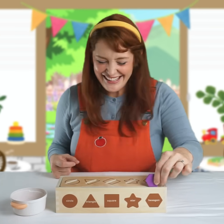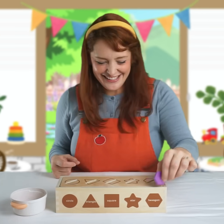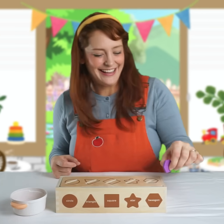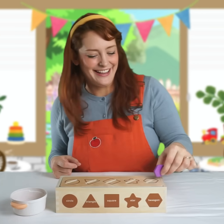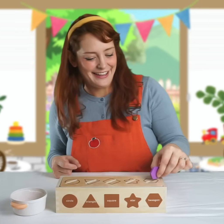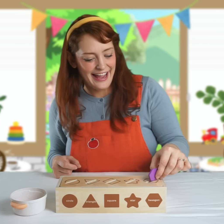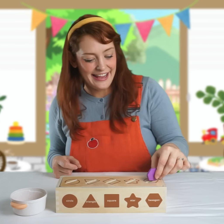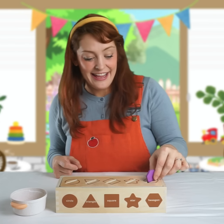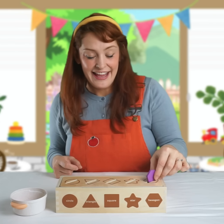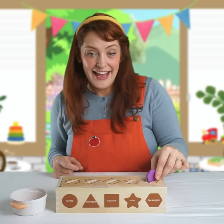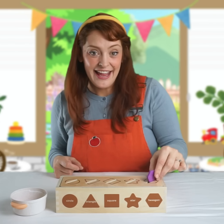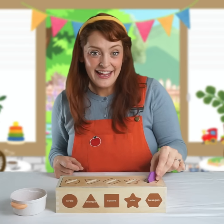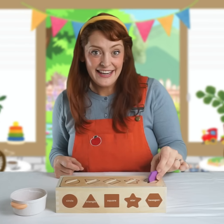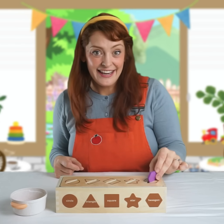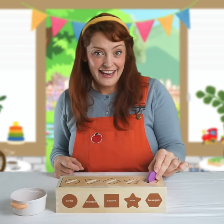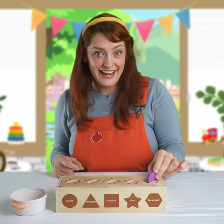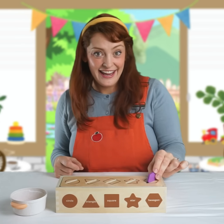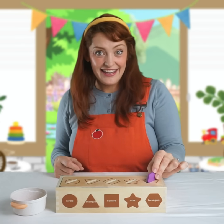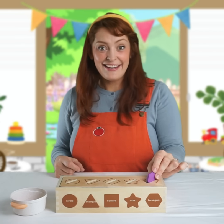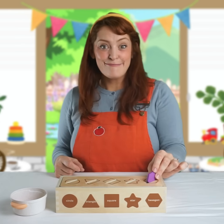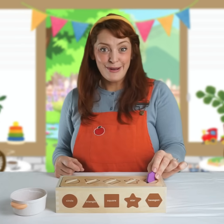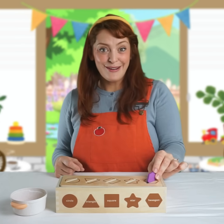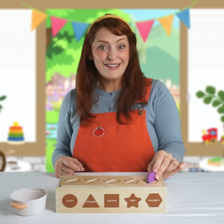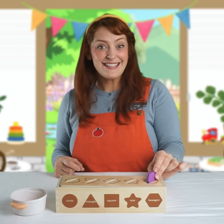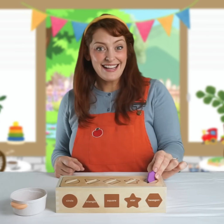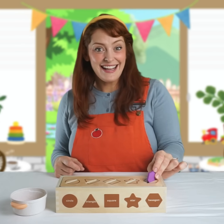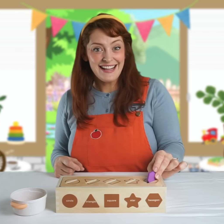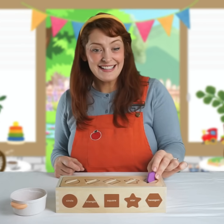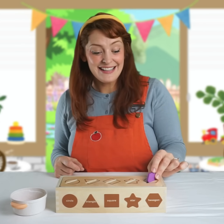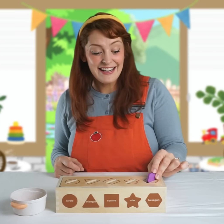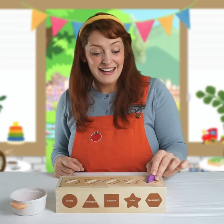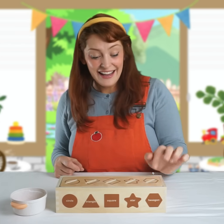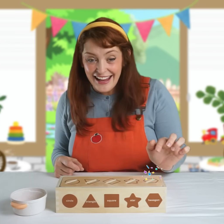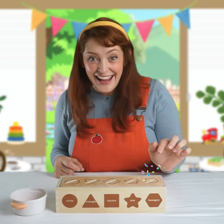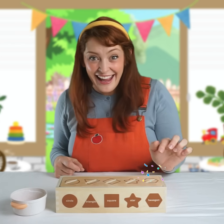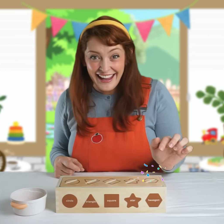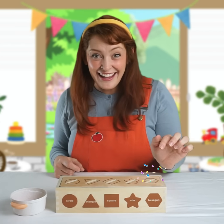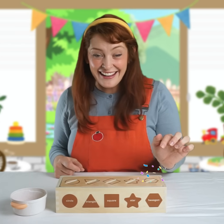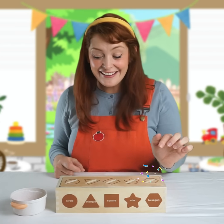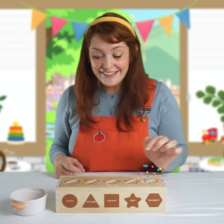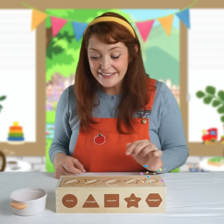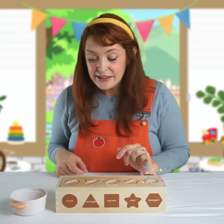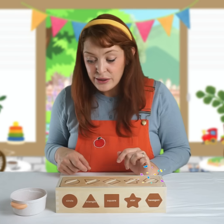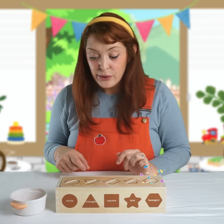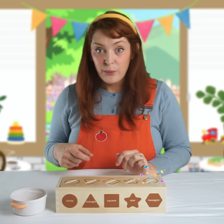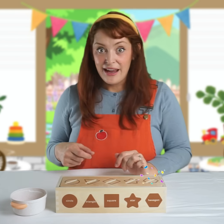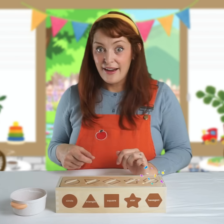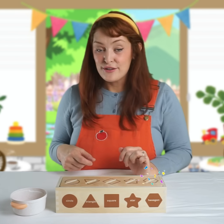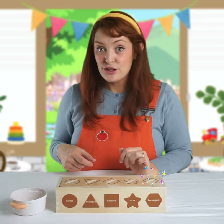Yes. Okay. In, put it in. We have